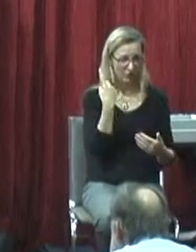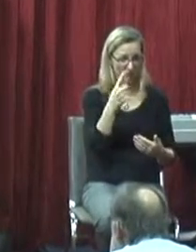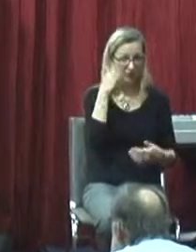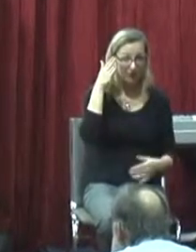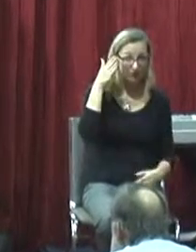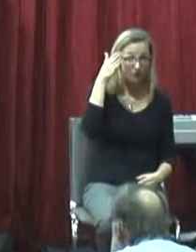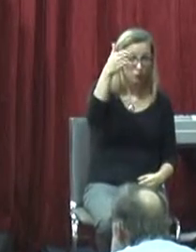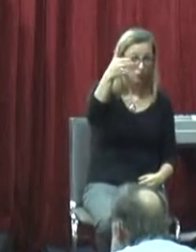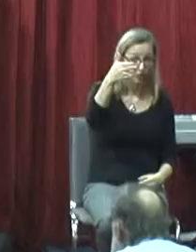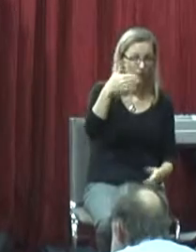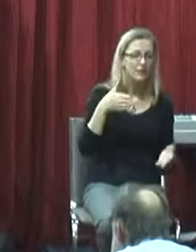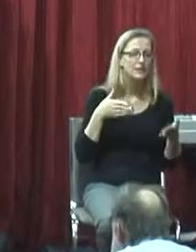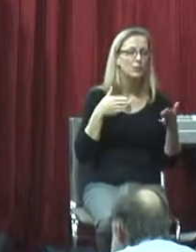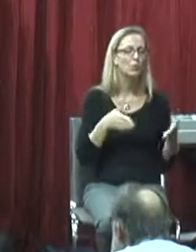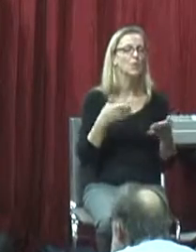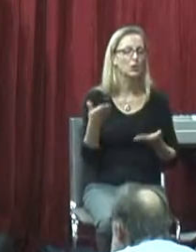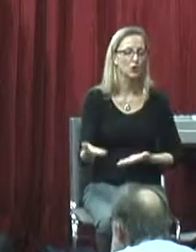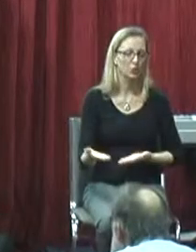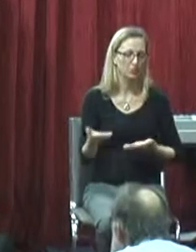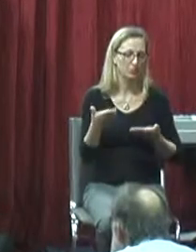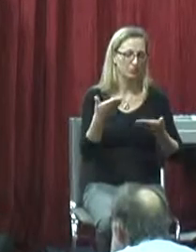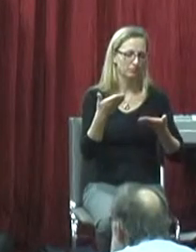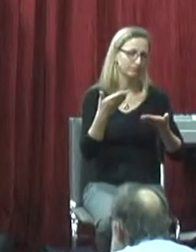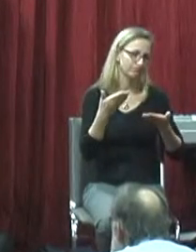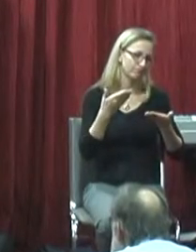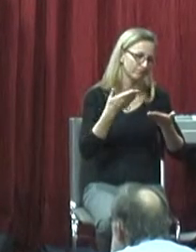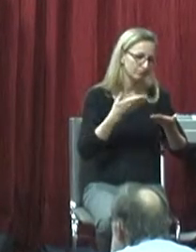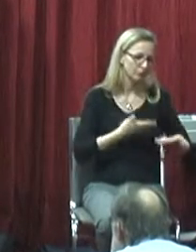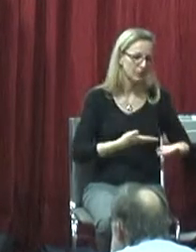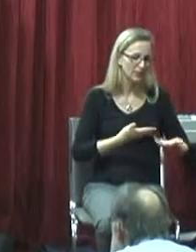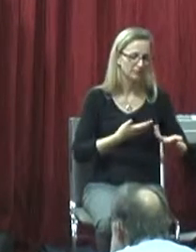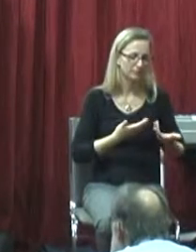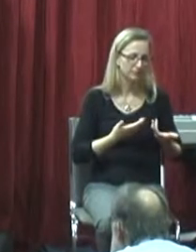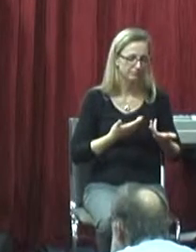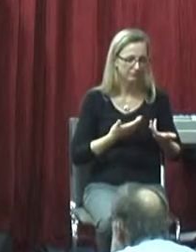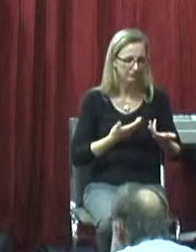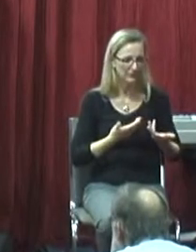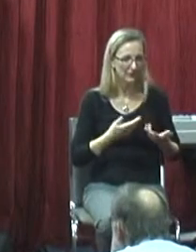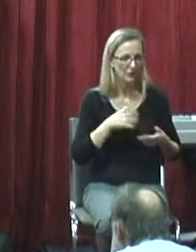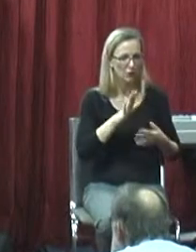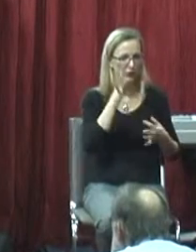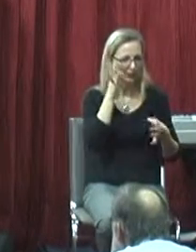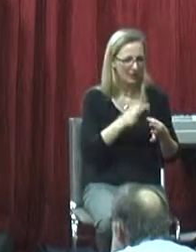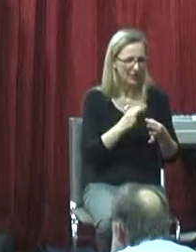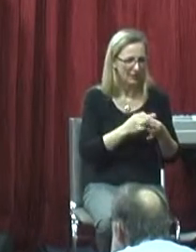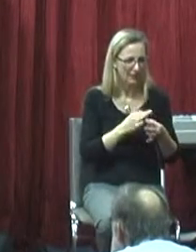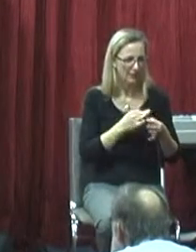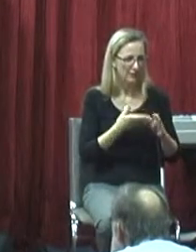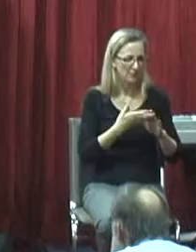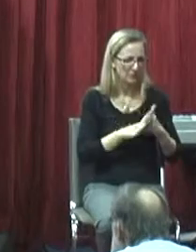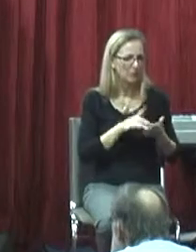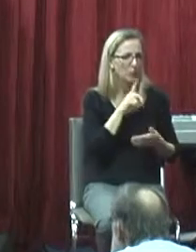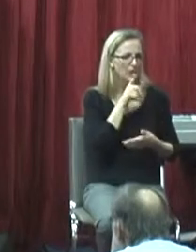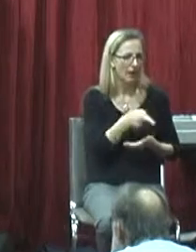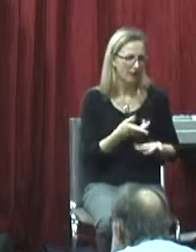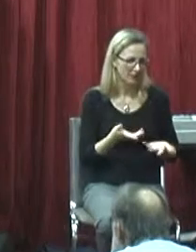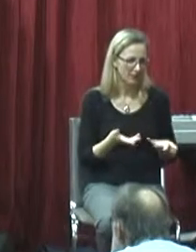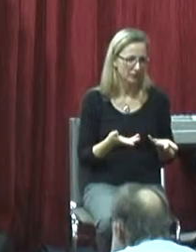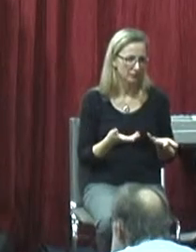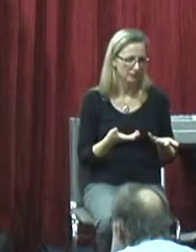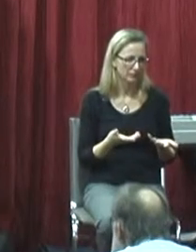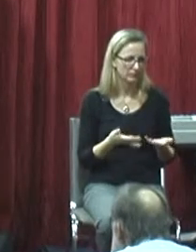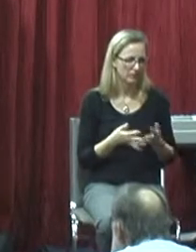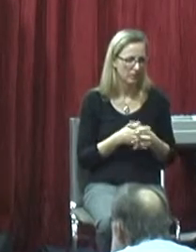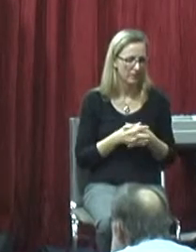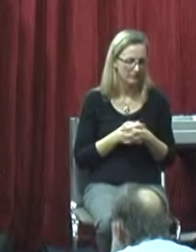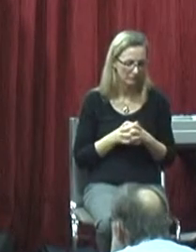is the way you bring forth the substance of faith. I'll say it again. Being thankful for what God has promised for your